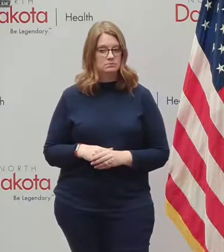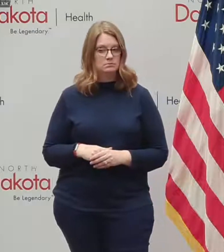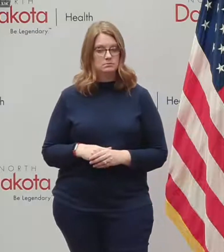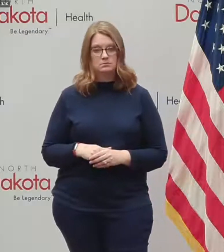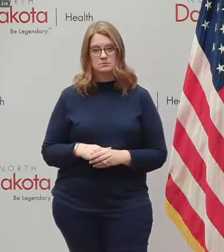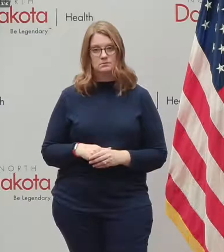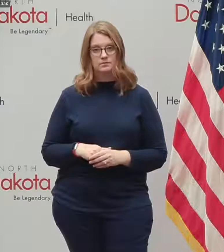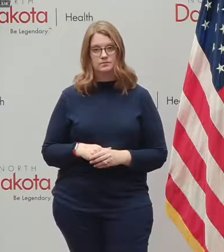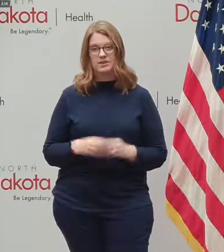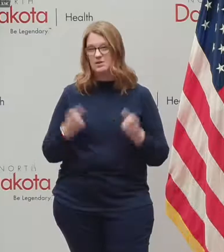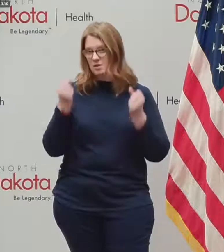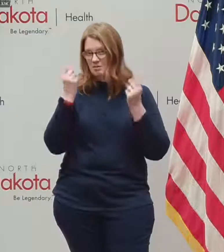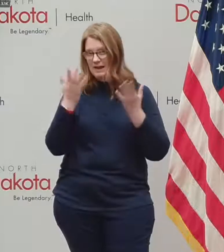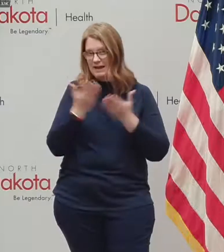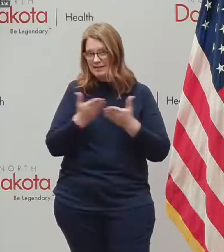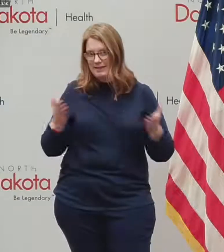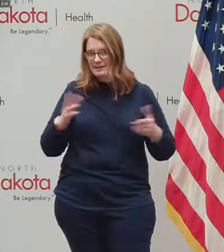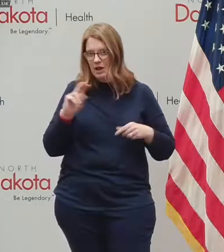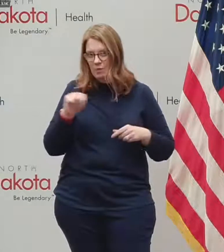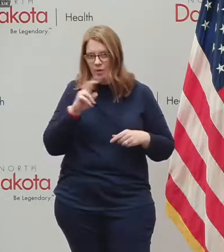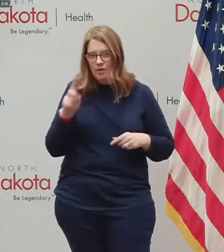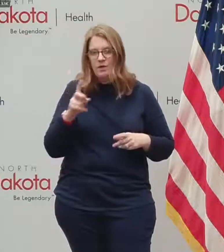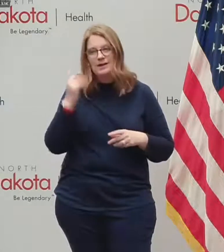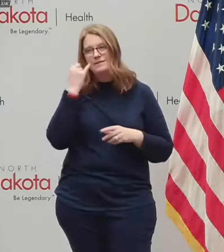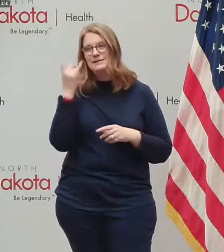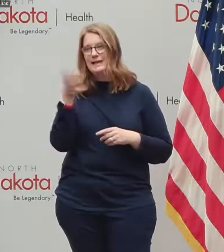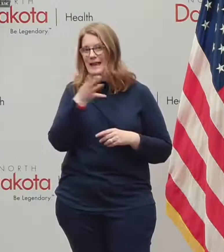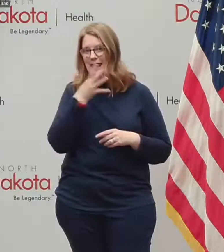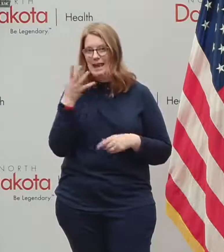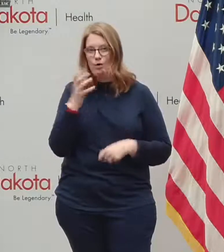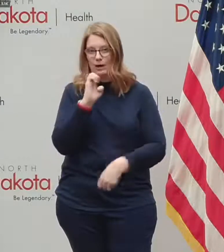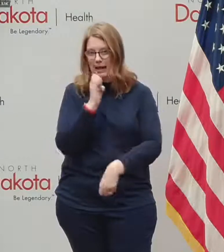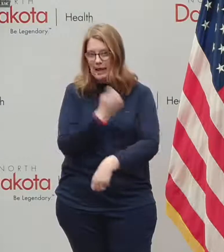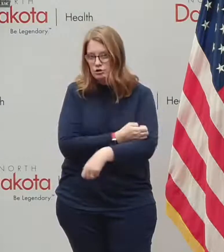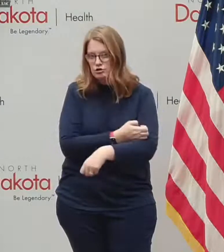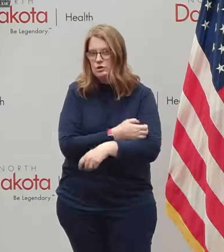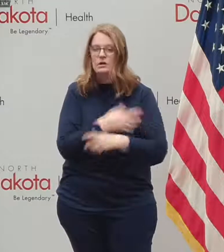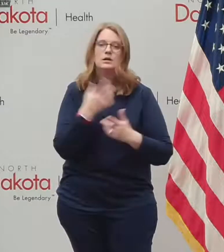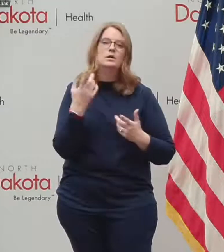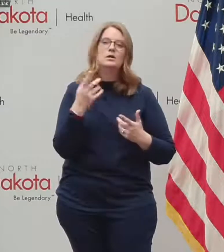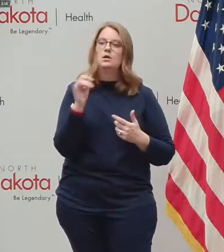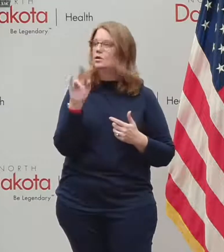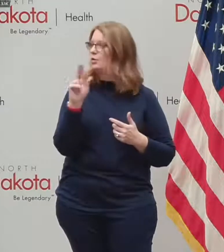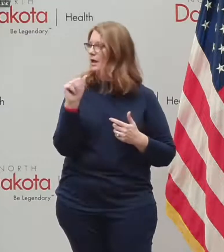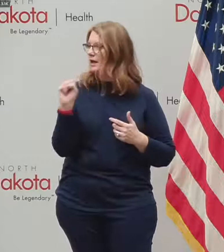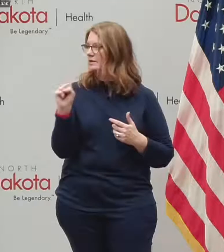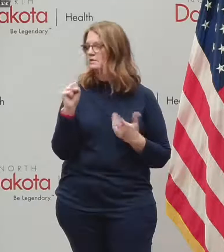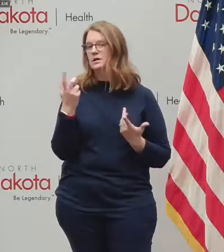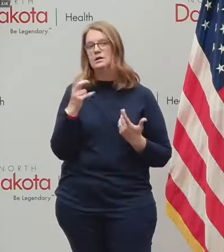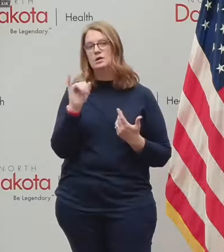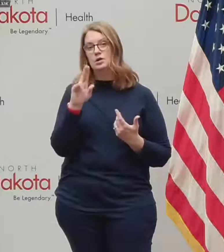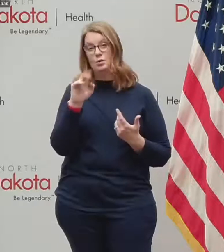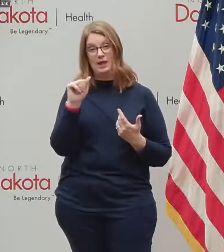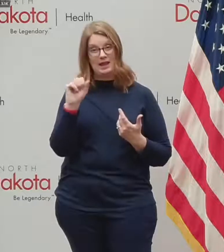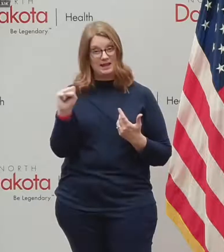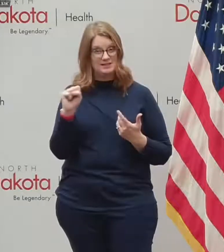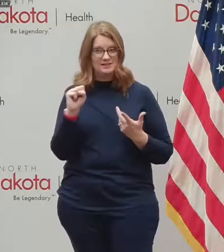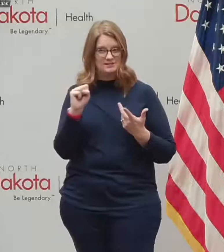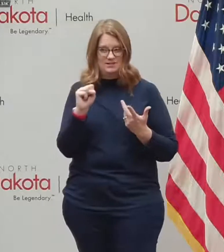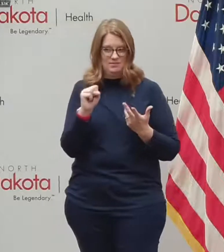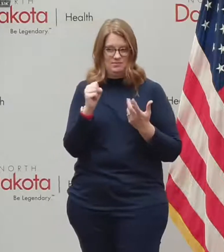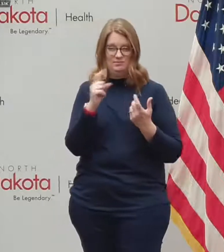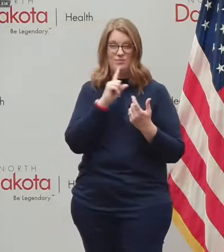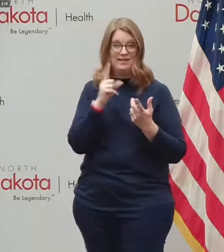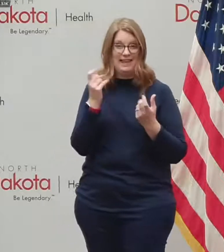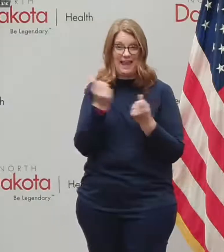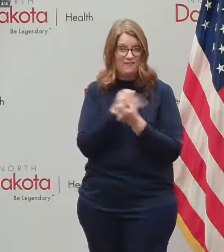things in North Dakota that we do, whether it's in ag or in energy, or in UAS with the FAA. I mean, everything we do